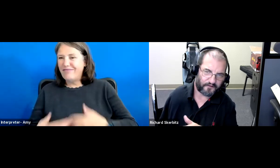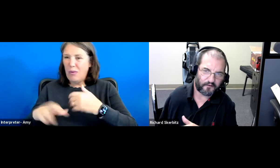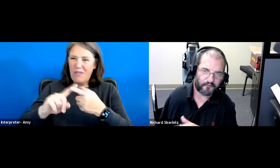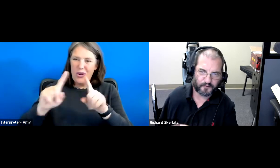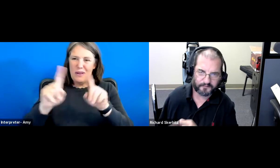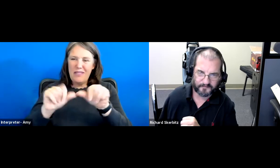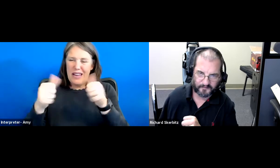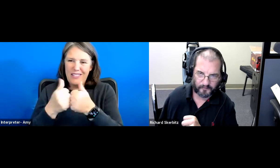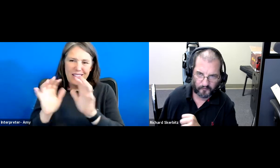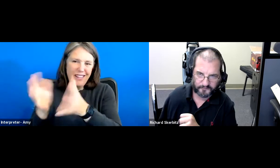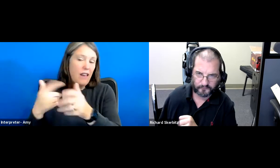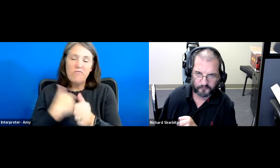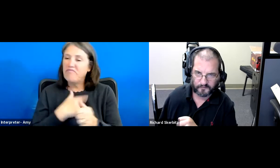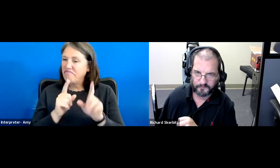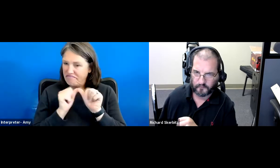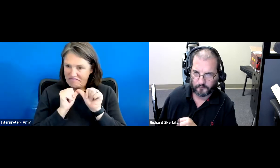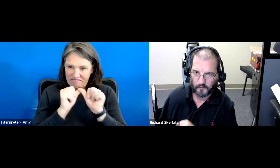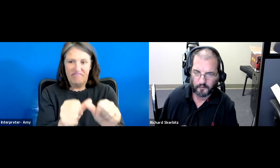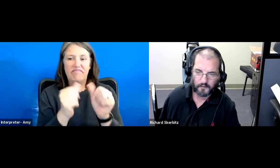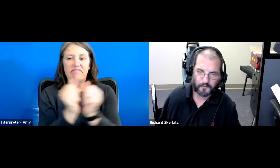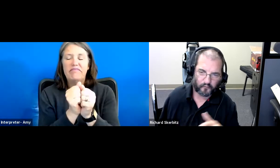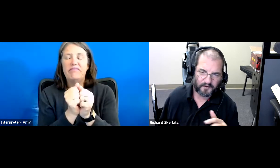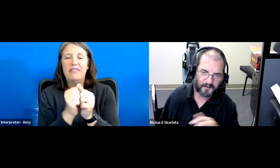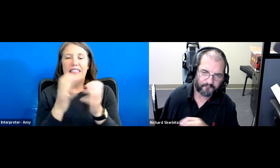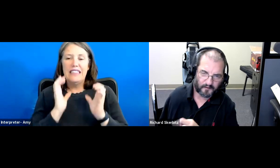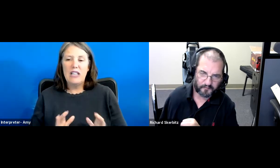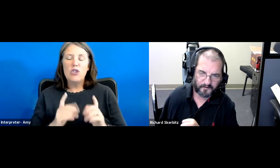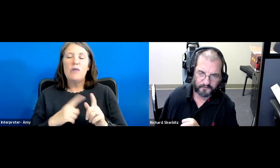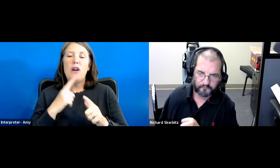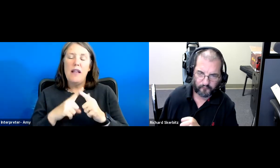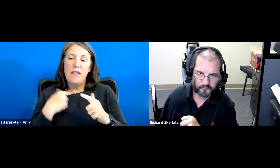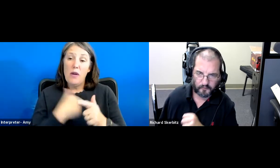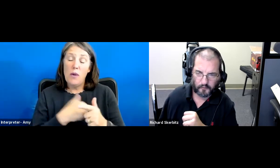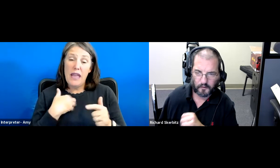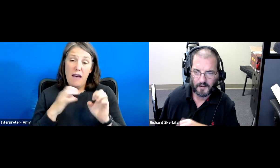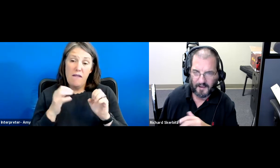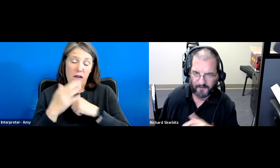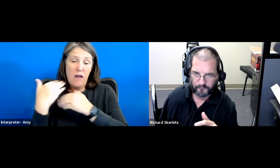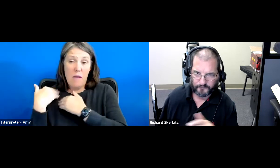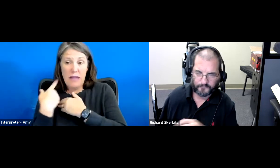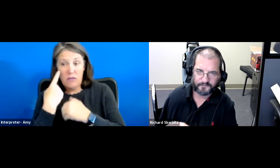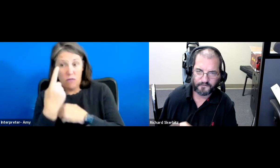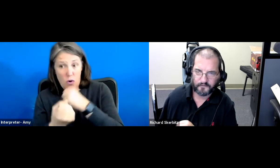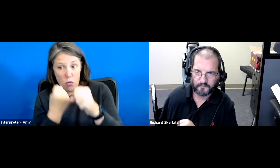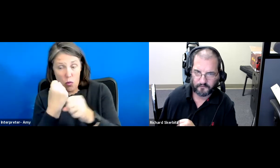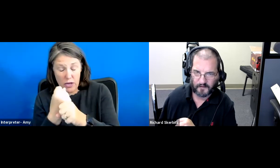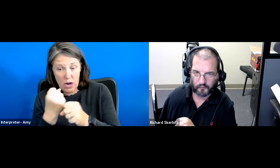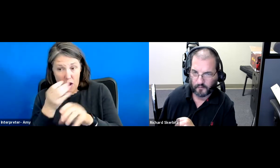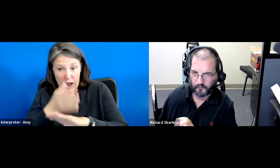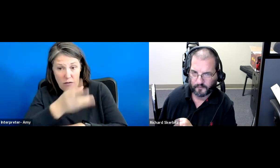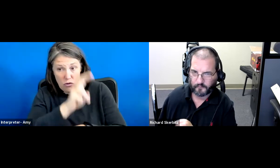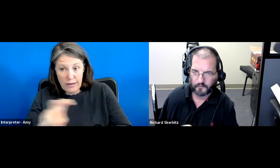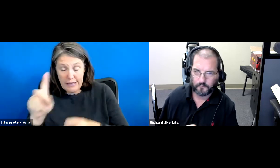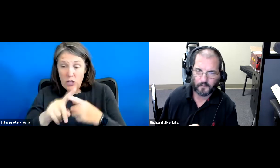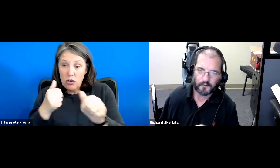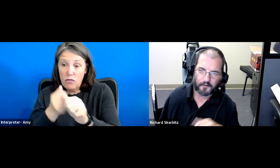actually there throughout the entire process with the consumer. And then we have an obligation for a year after their transition to follow up